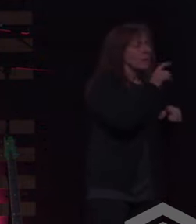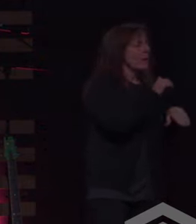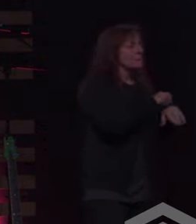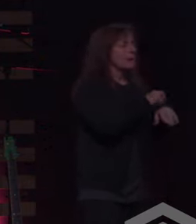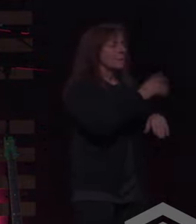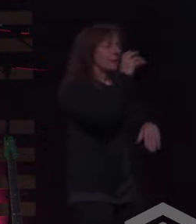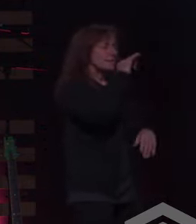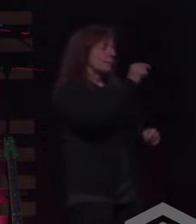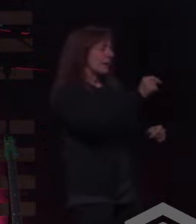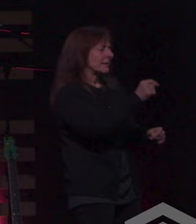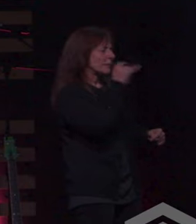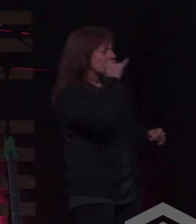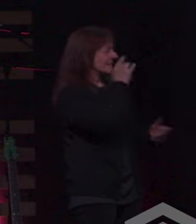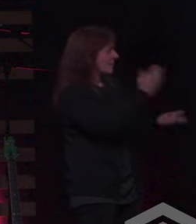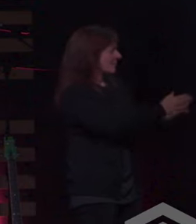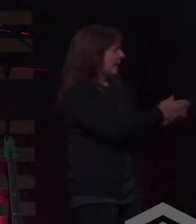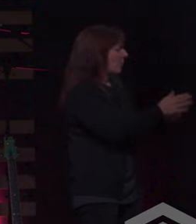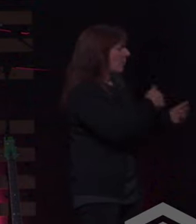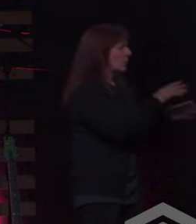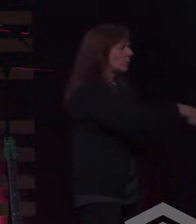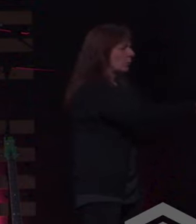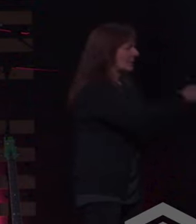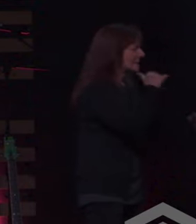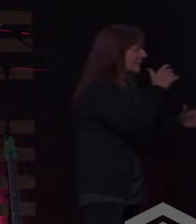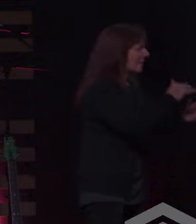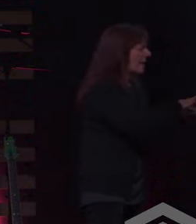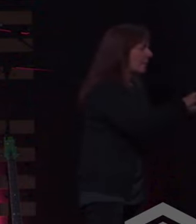what? Your kids need to stop whatever they're doing.